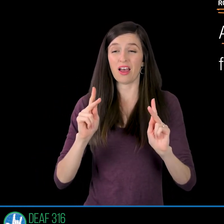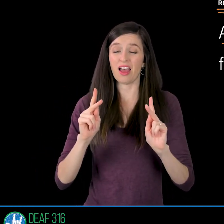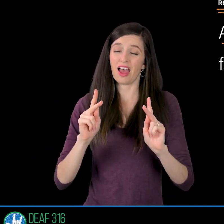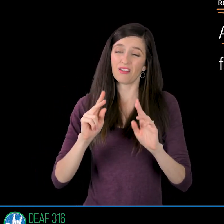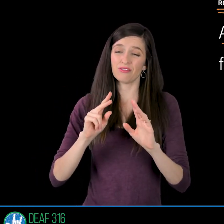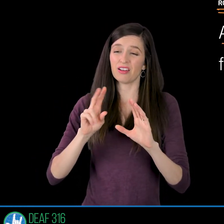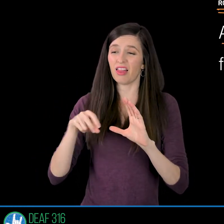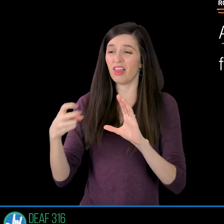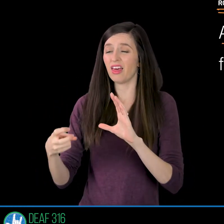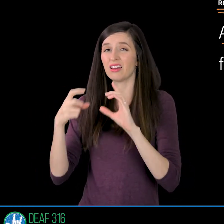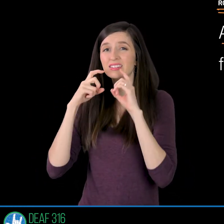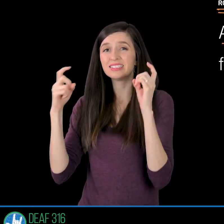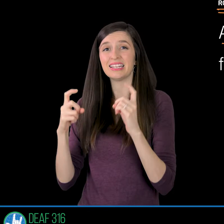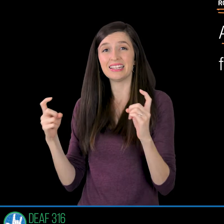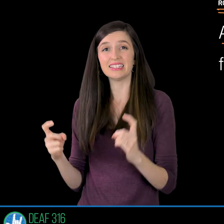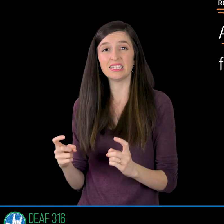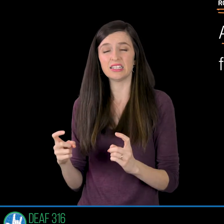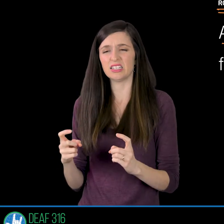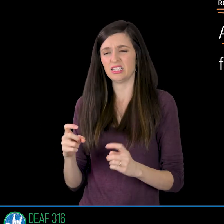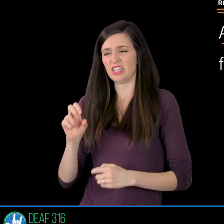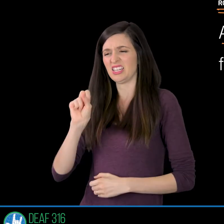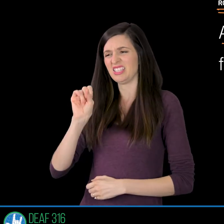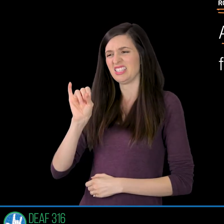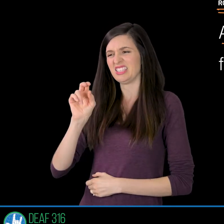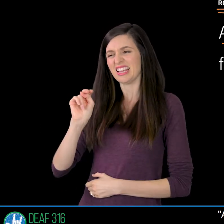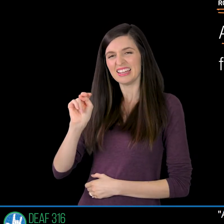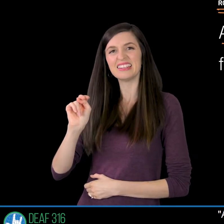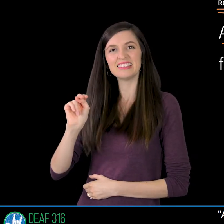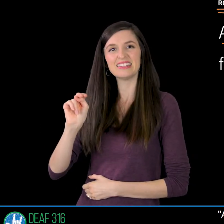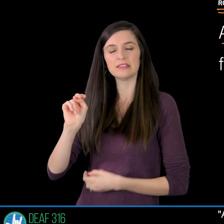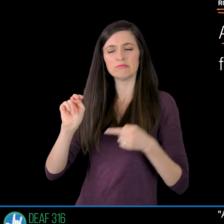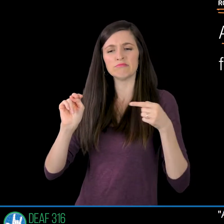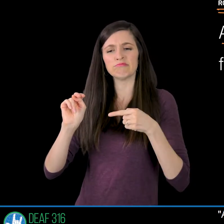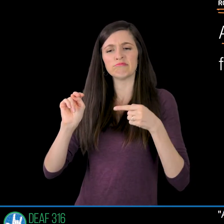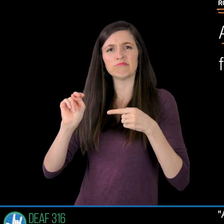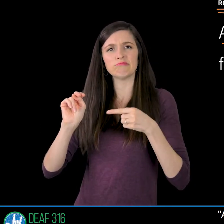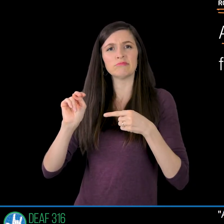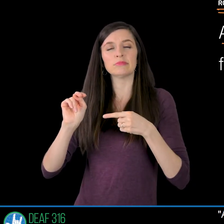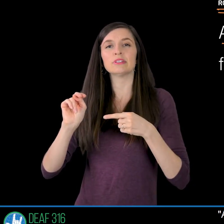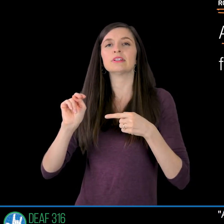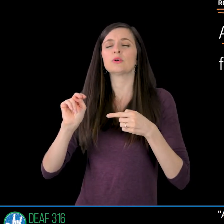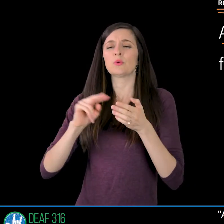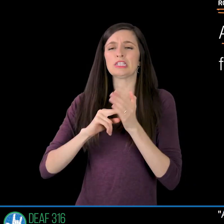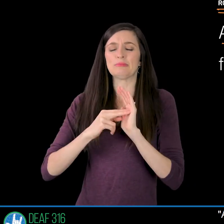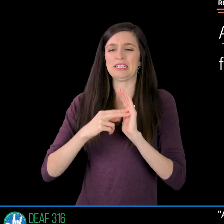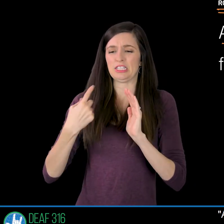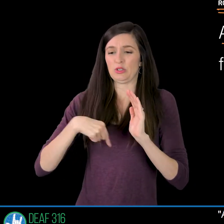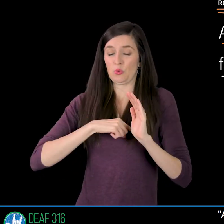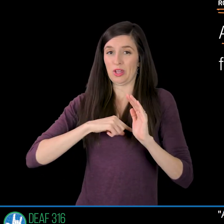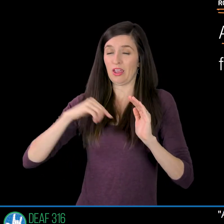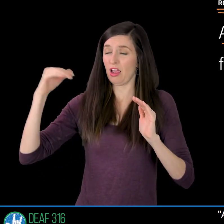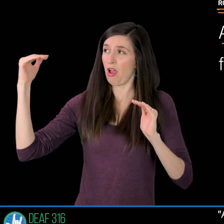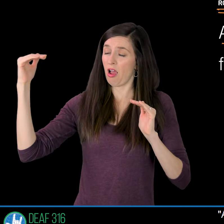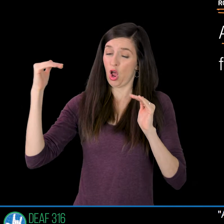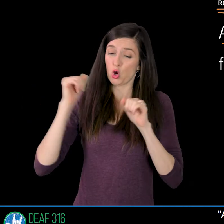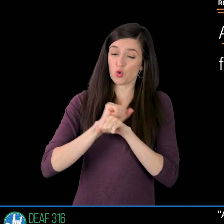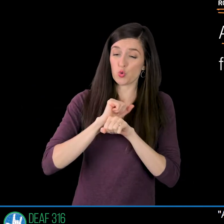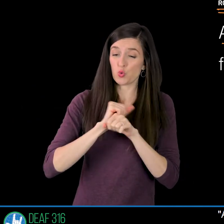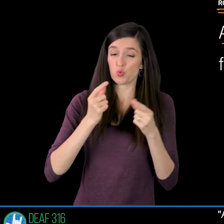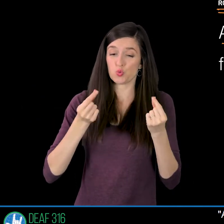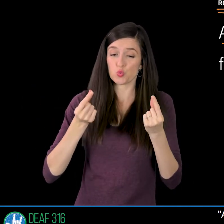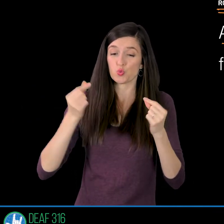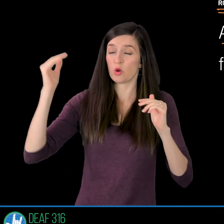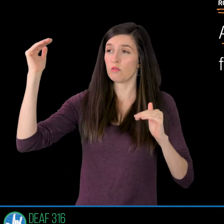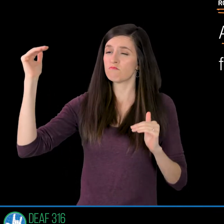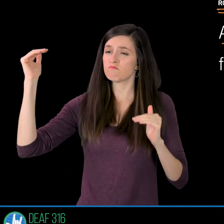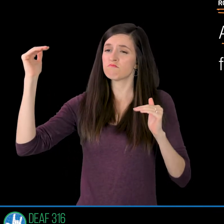sinned. And then sin is given this kind of definition, all have sinned and fall short of